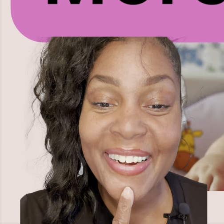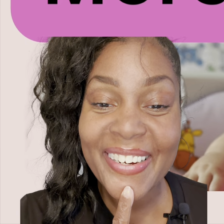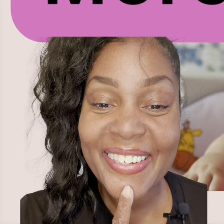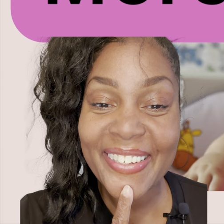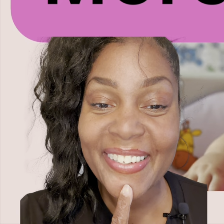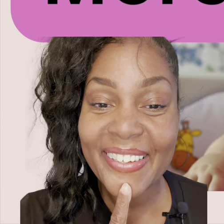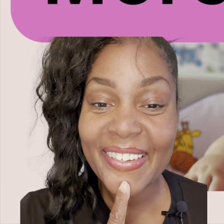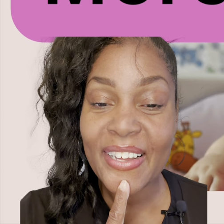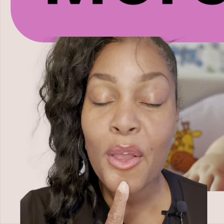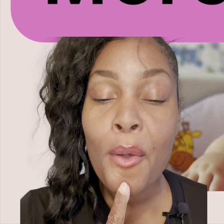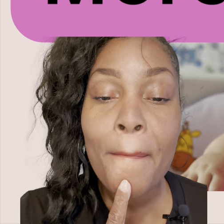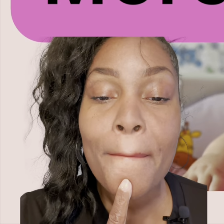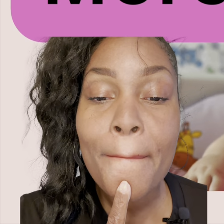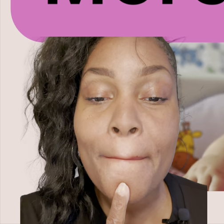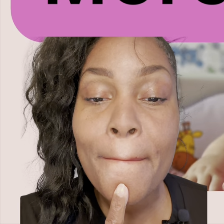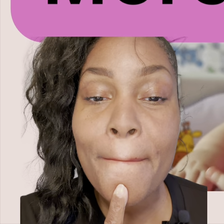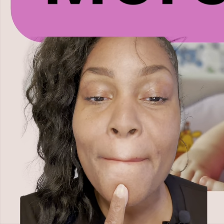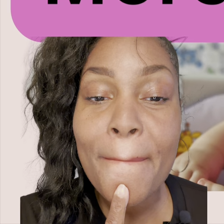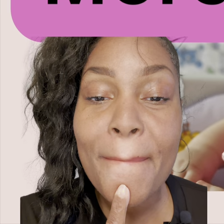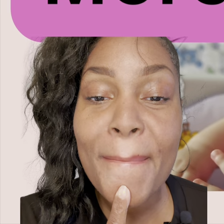more,